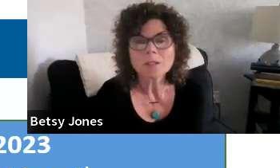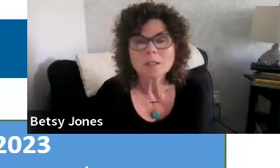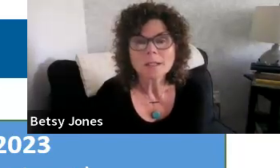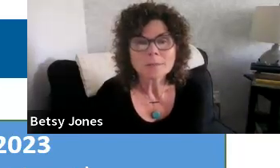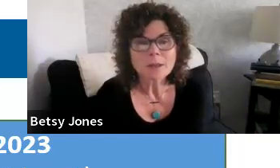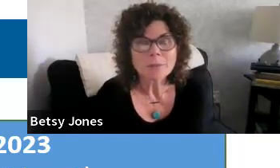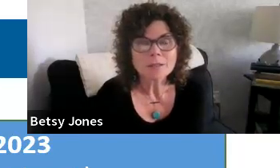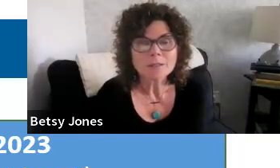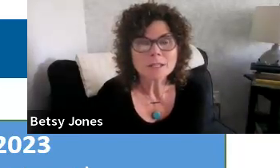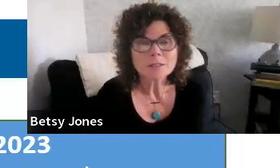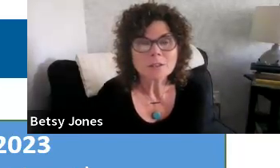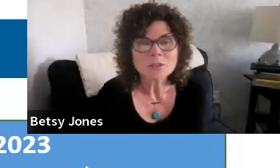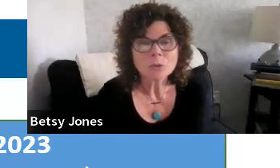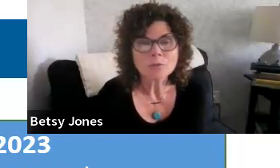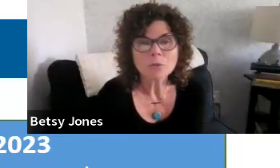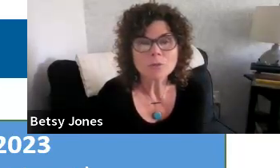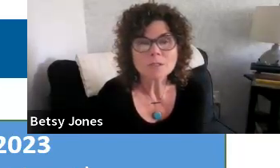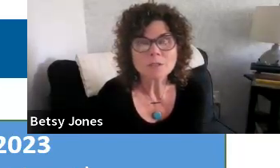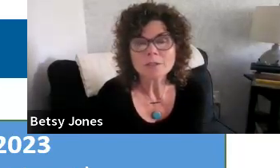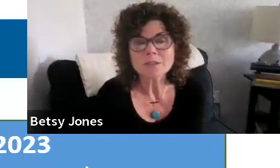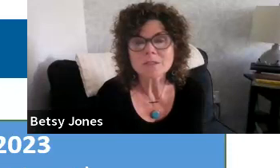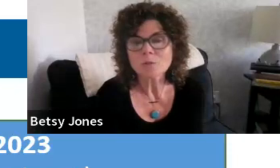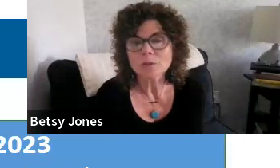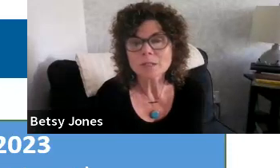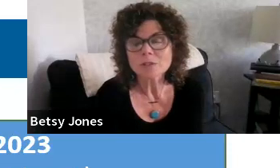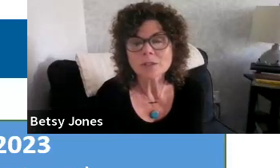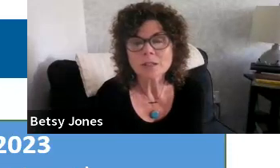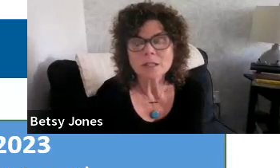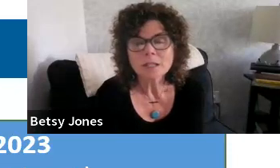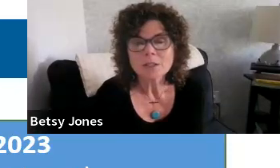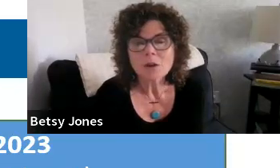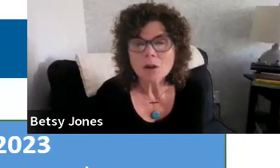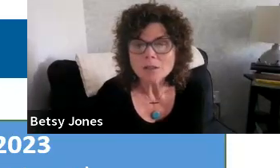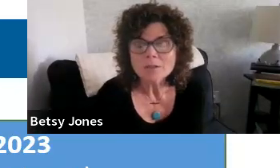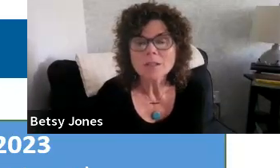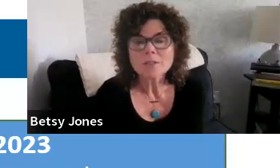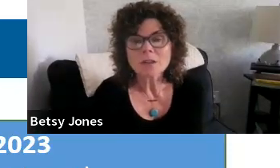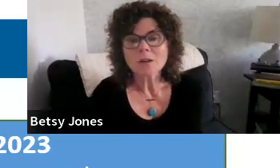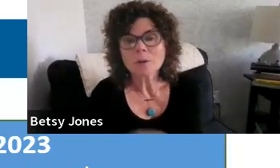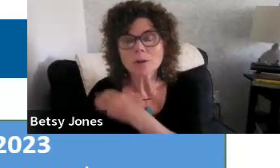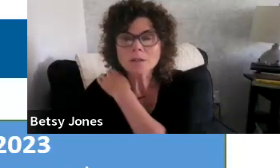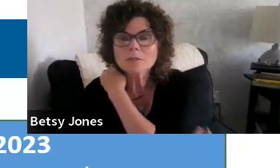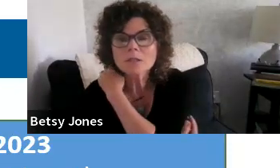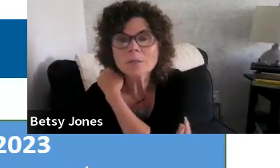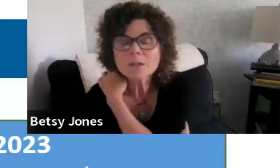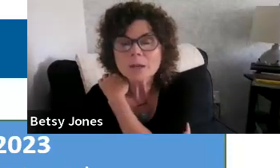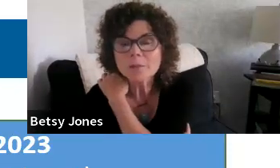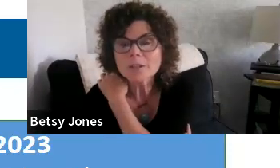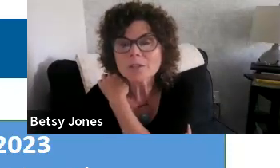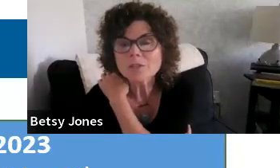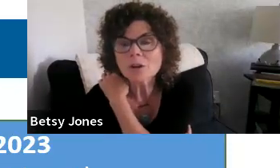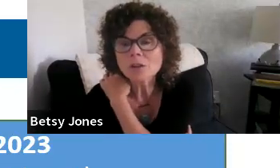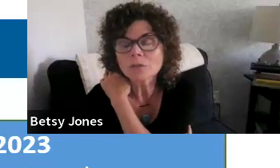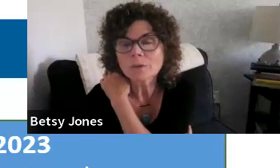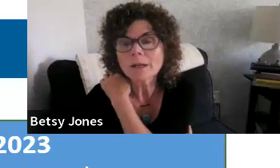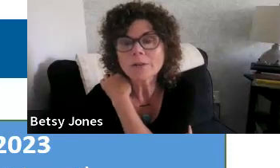infrastructure, that being technology, workforce, and cross-system coordination. And all of these are part of committee